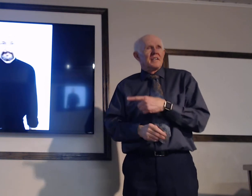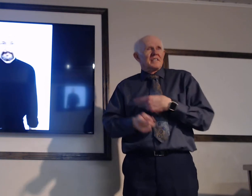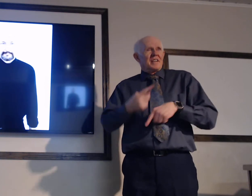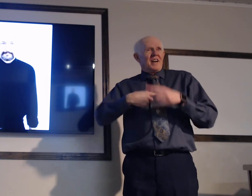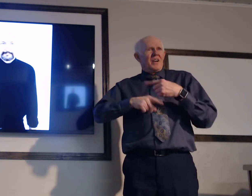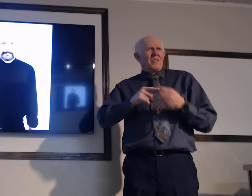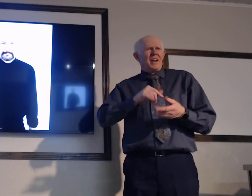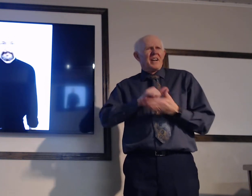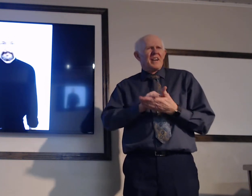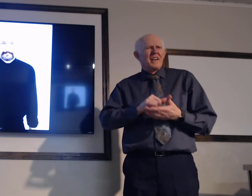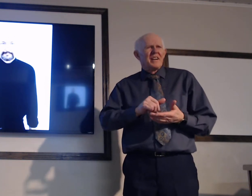Never.